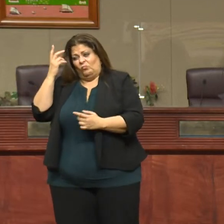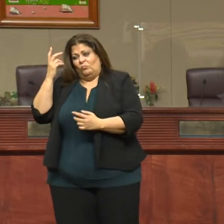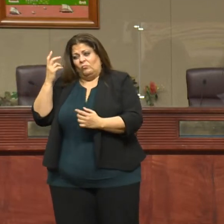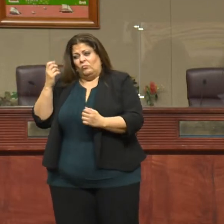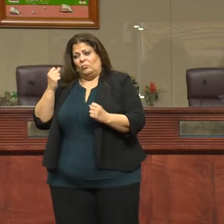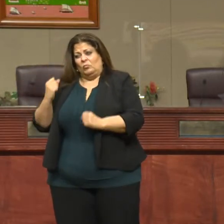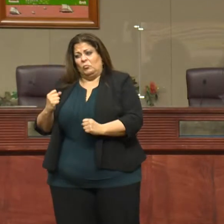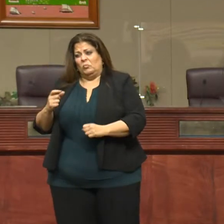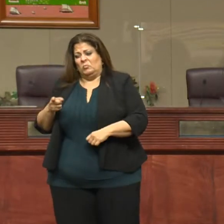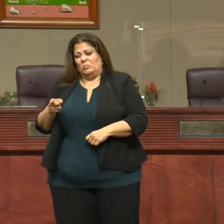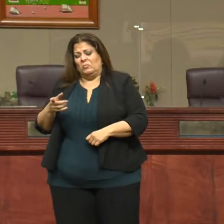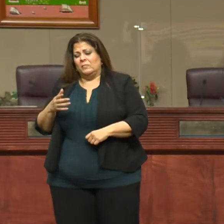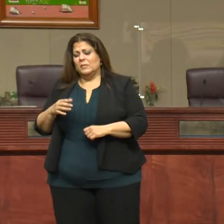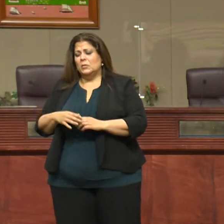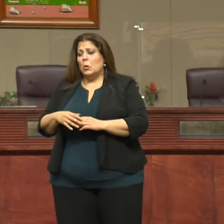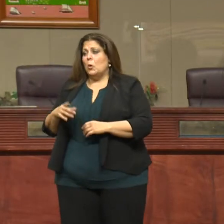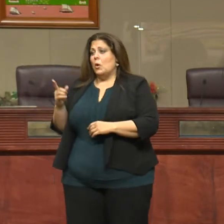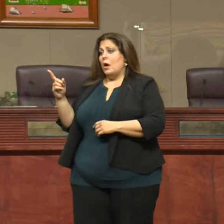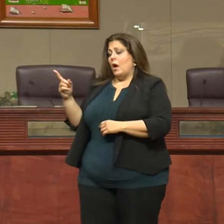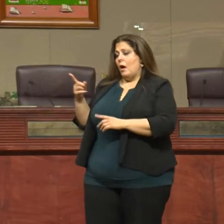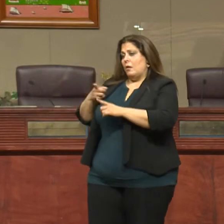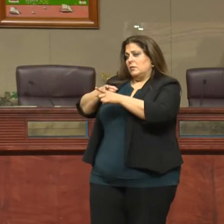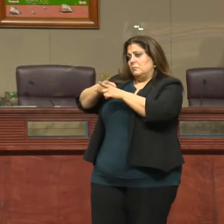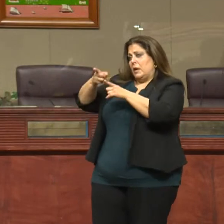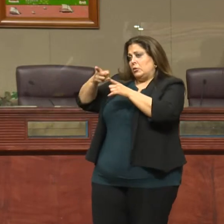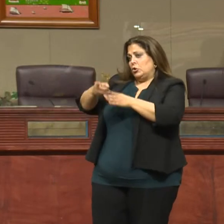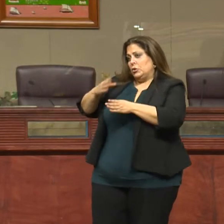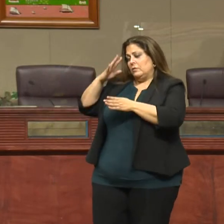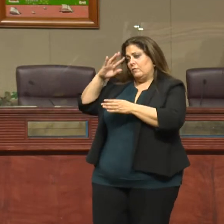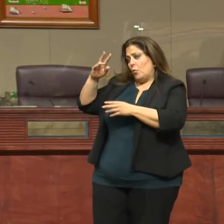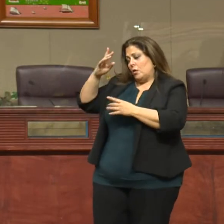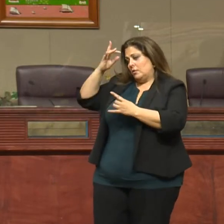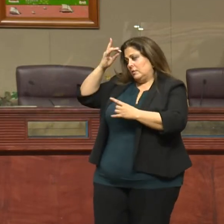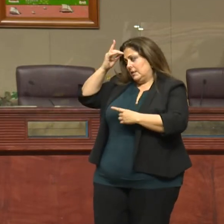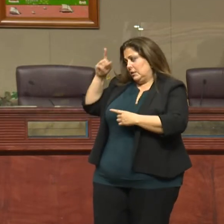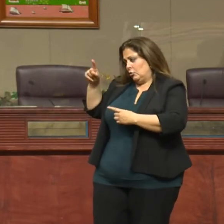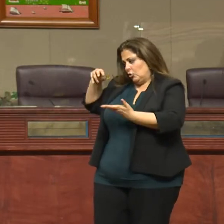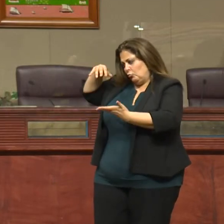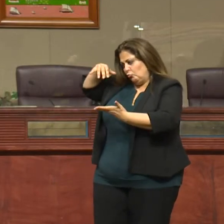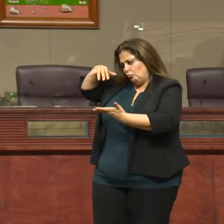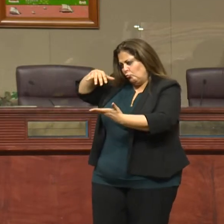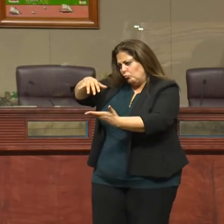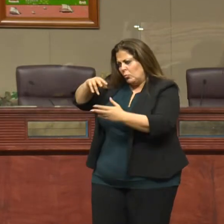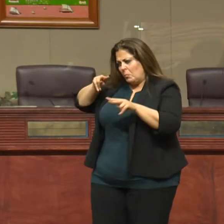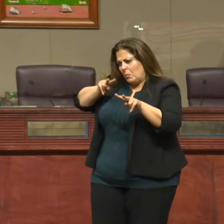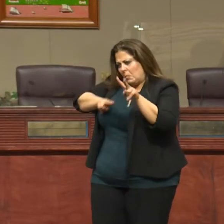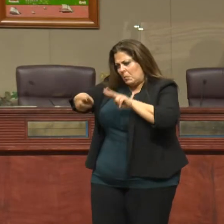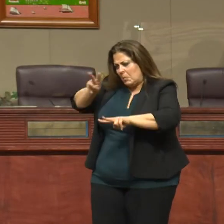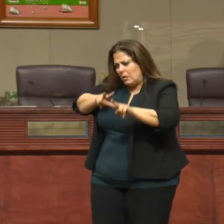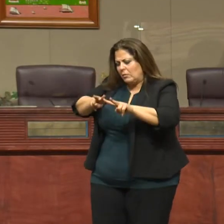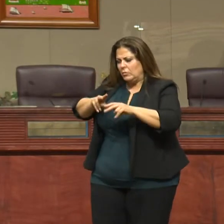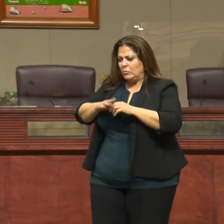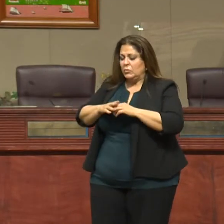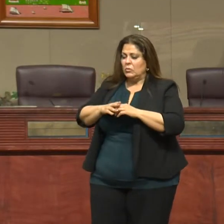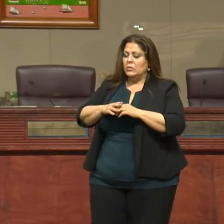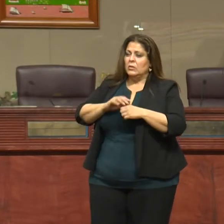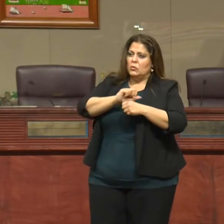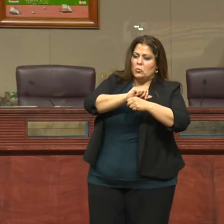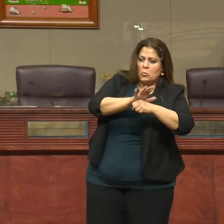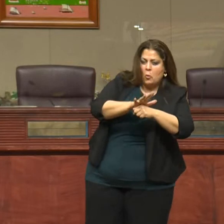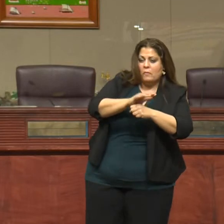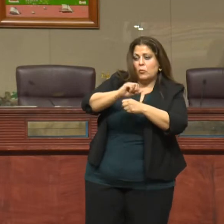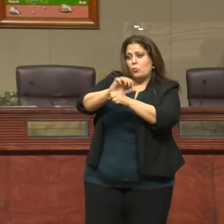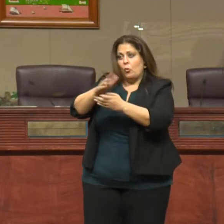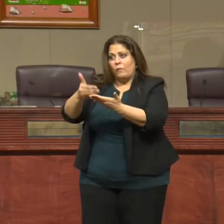that, as our epidemiologists monitor the spread of the virus in our community and the various strains of